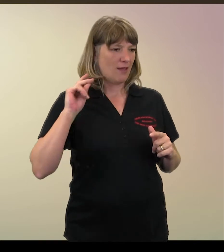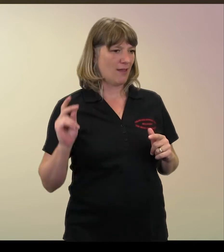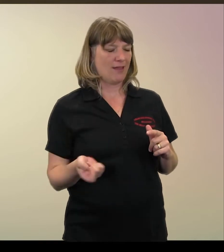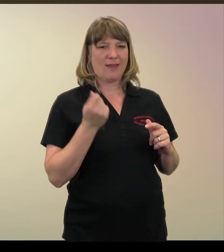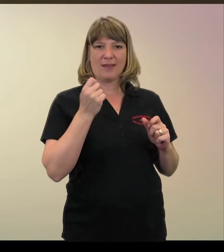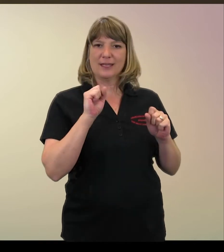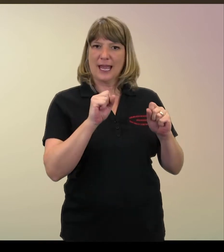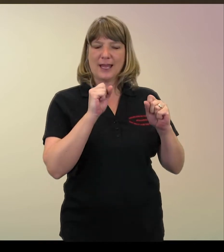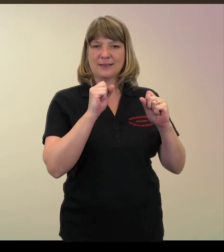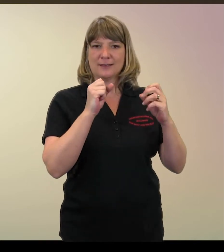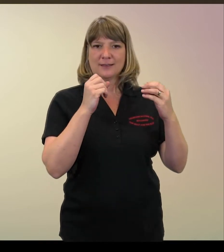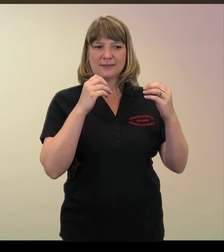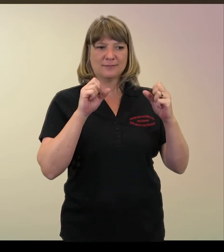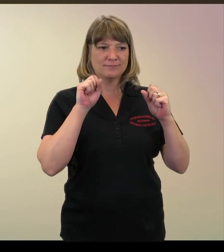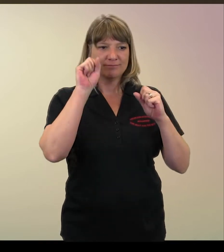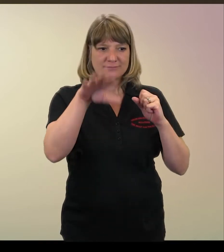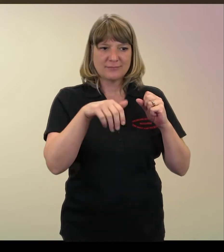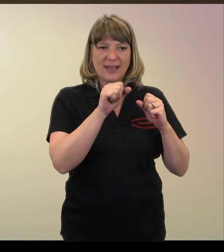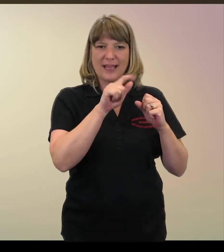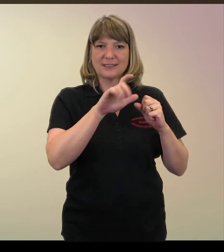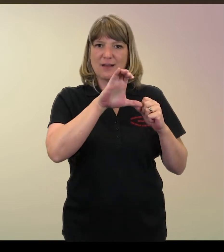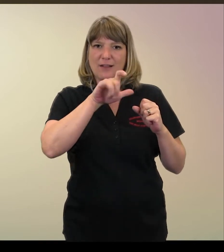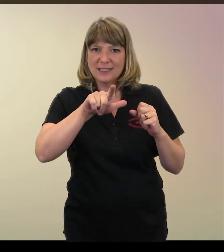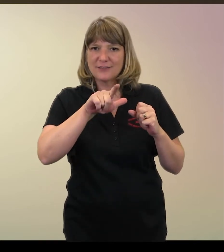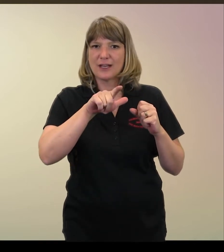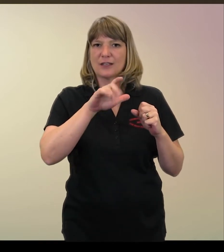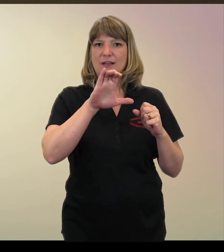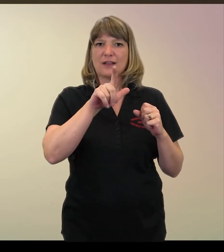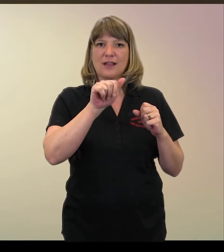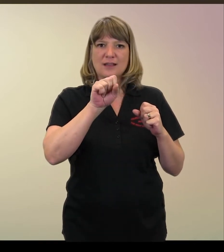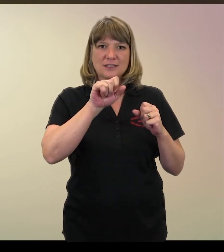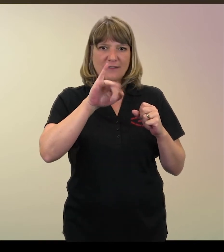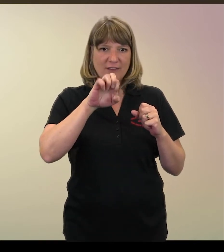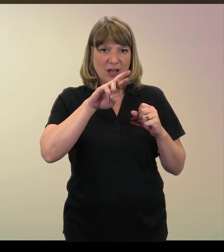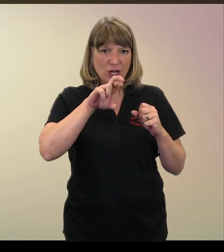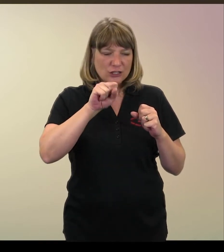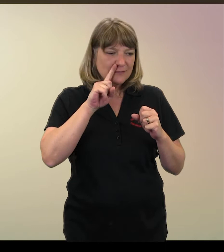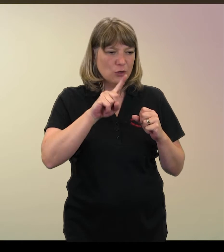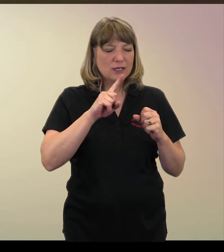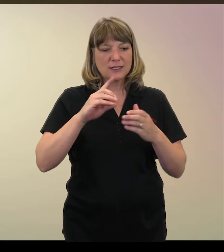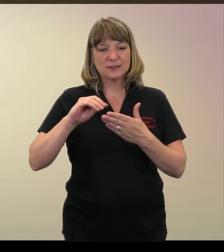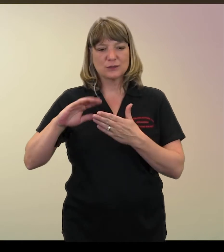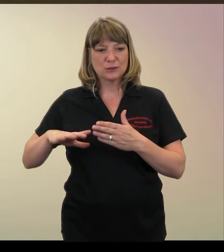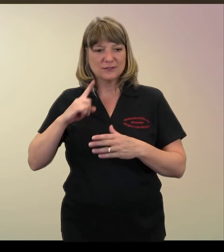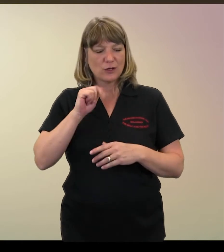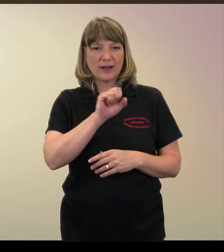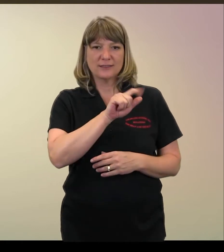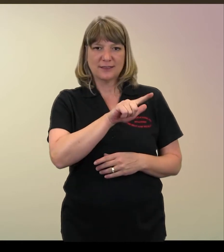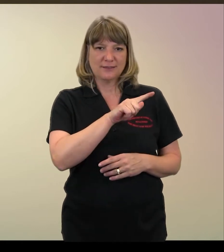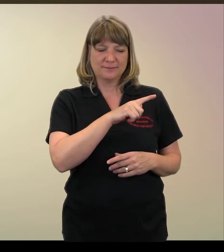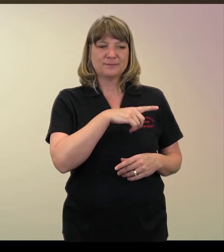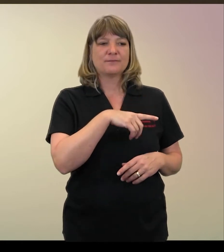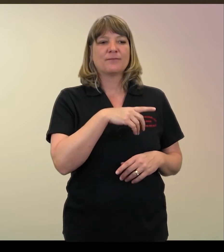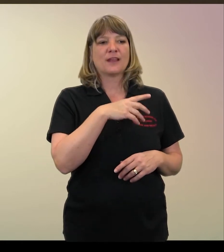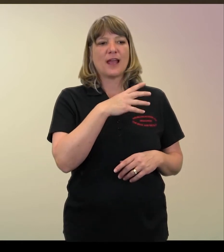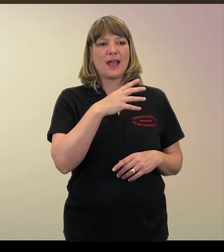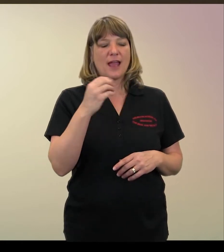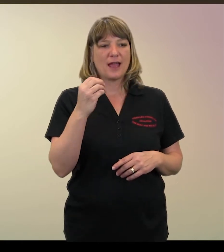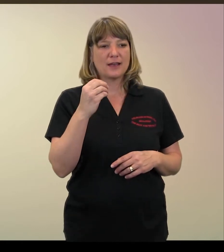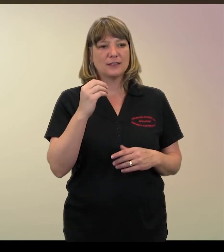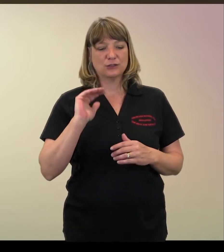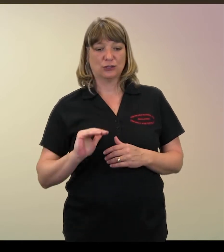be spontaneous ways of using those ASL classifiers in the case of children who are signing using American Sign